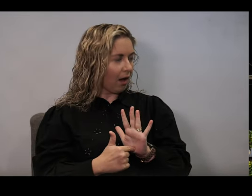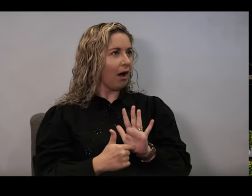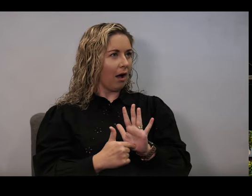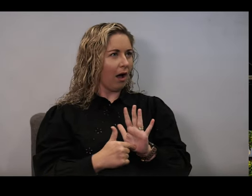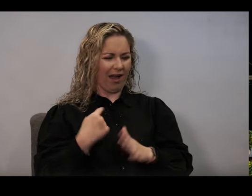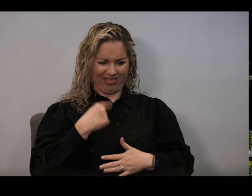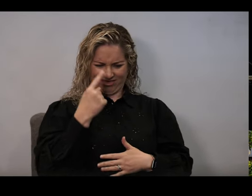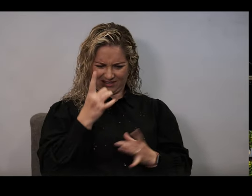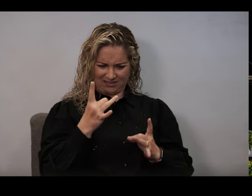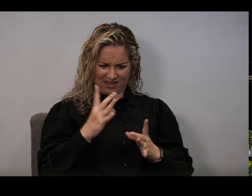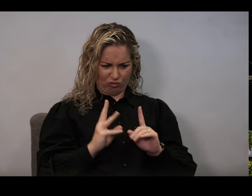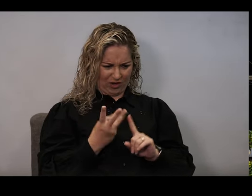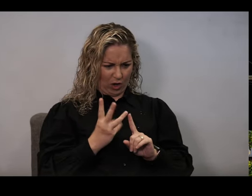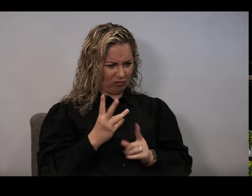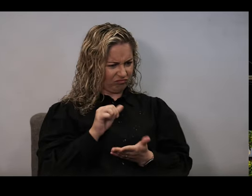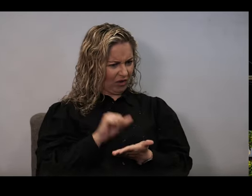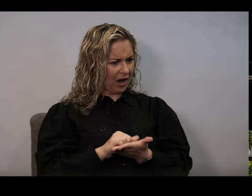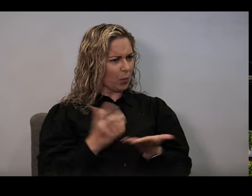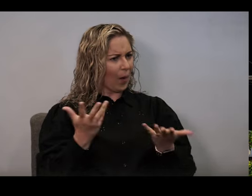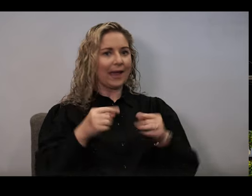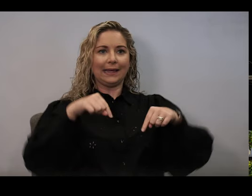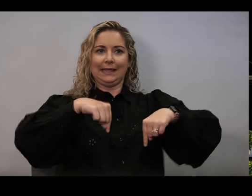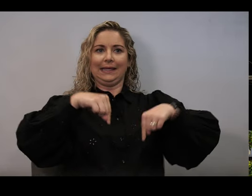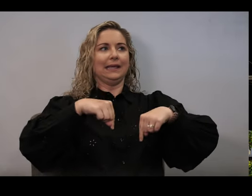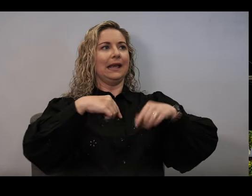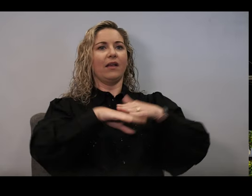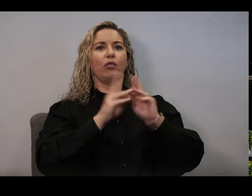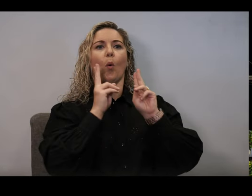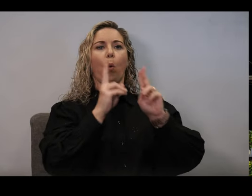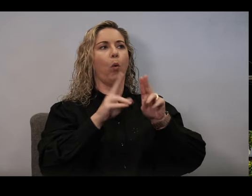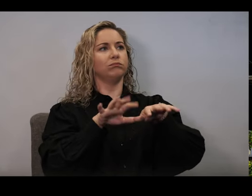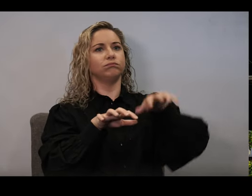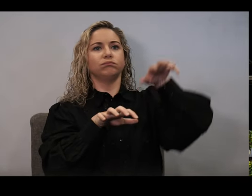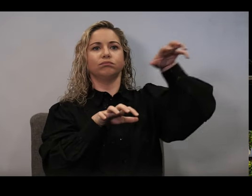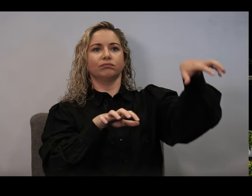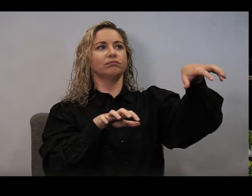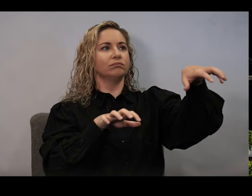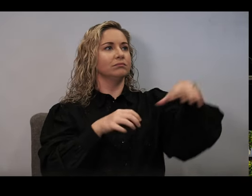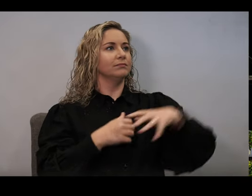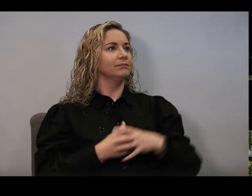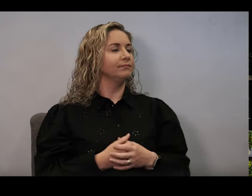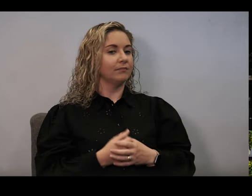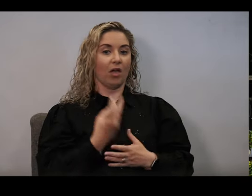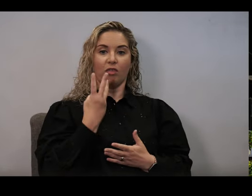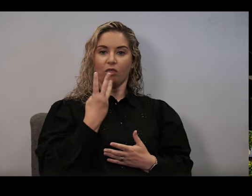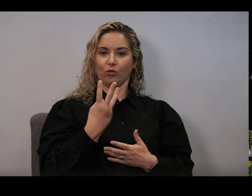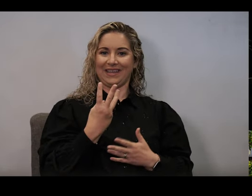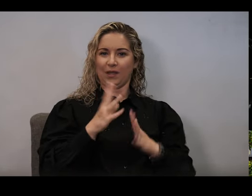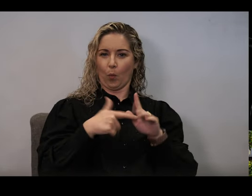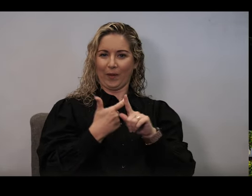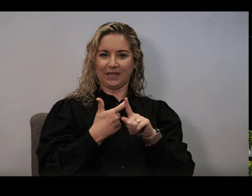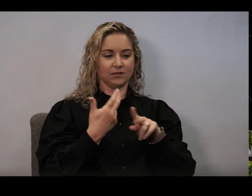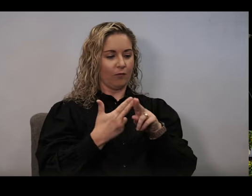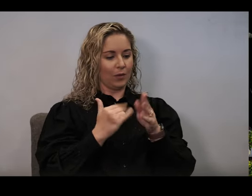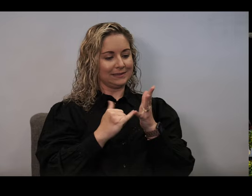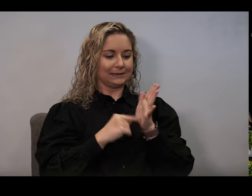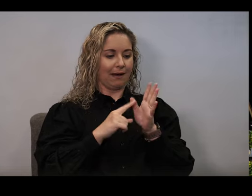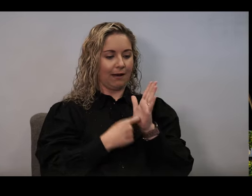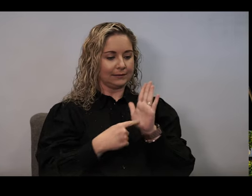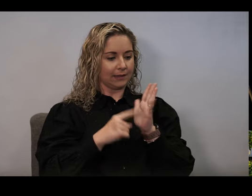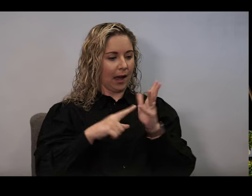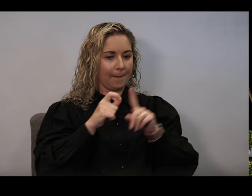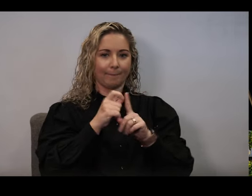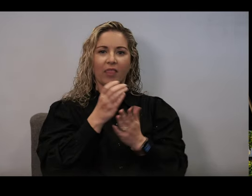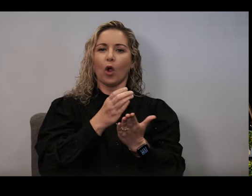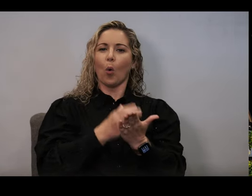3 o'clock, I think. Yeah, in the hall up top. So 3 Sundays, and startup is really great for you if you're new or newish to